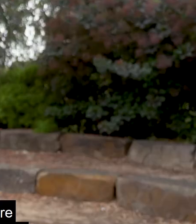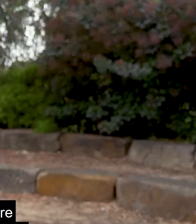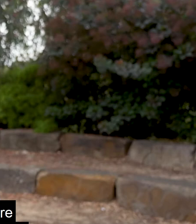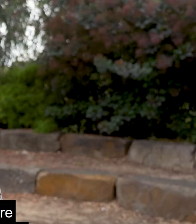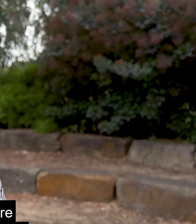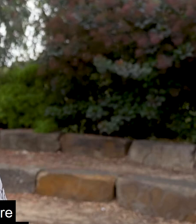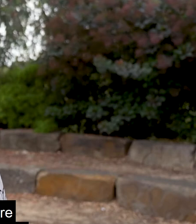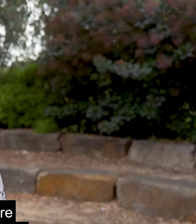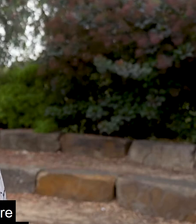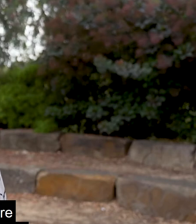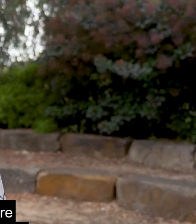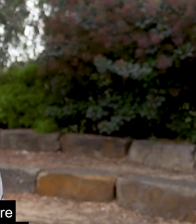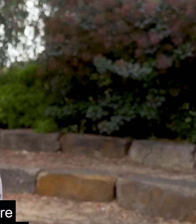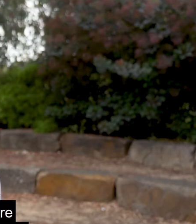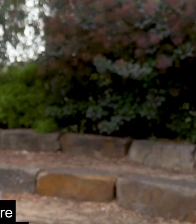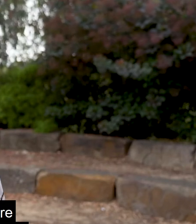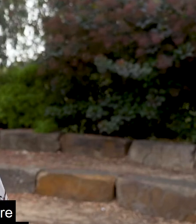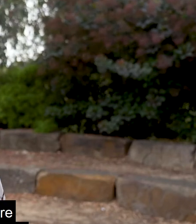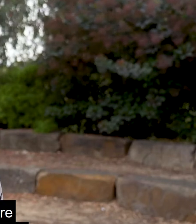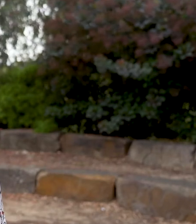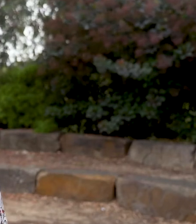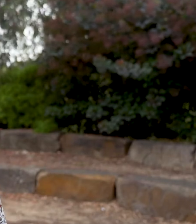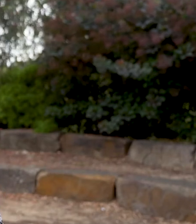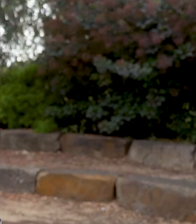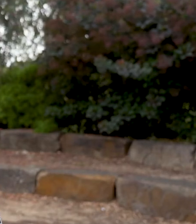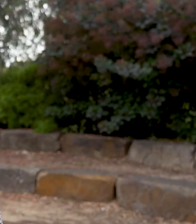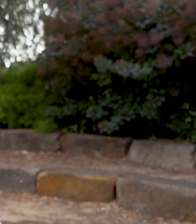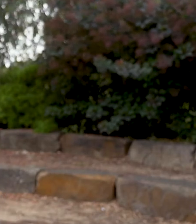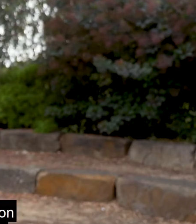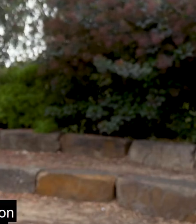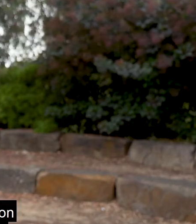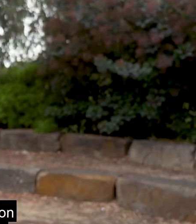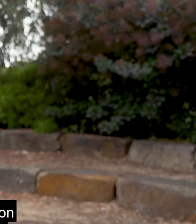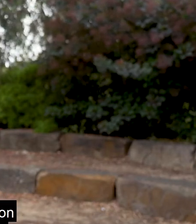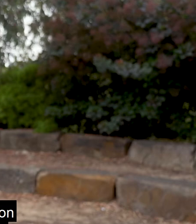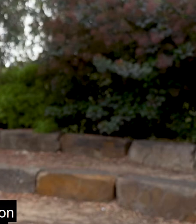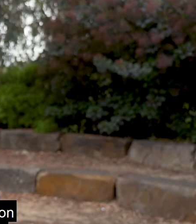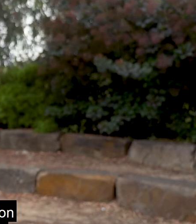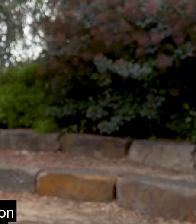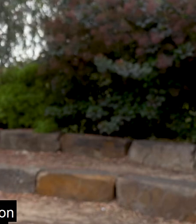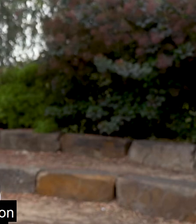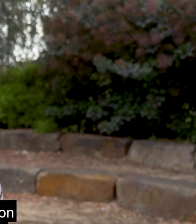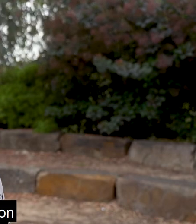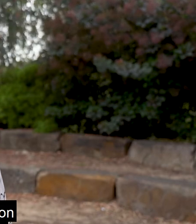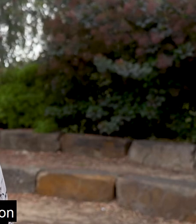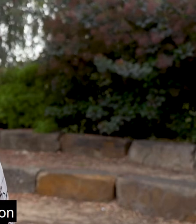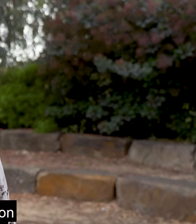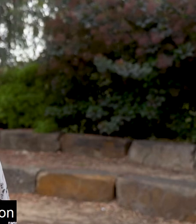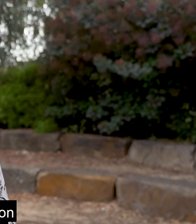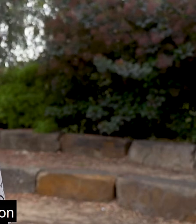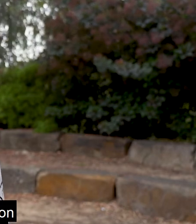developing students who are happy, healthy, and active. There will be a mixture of positive education